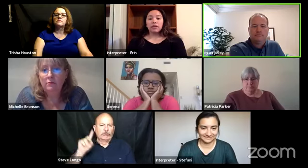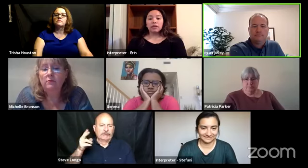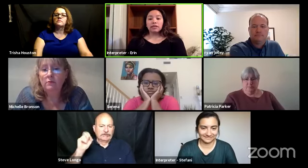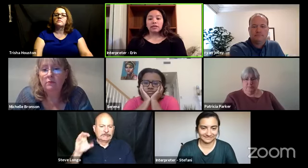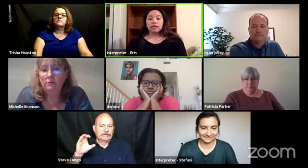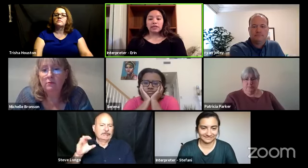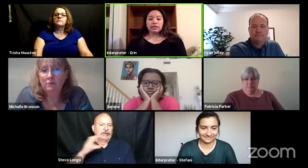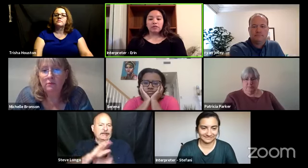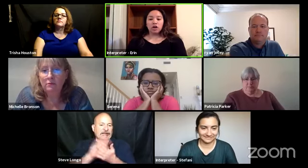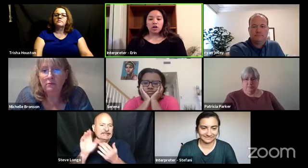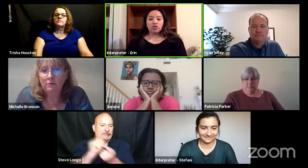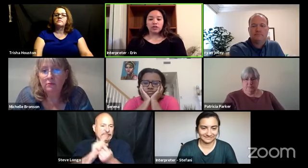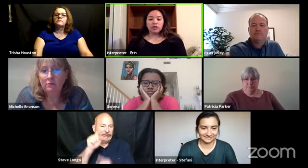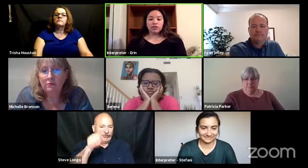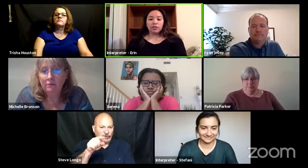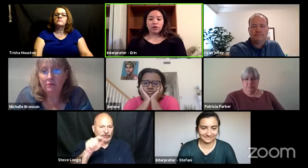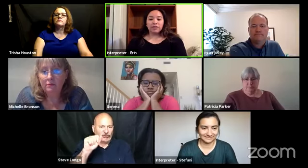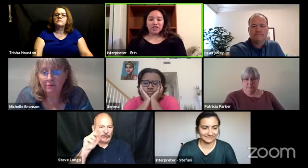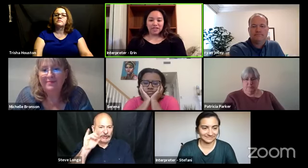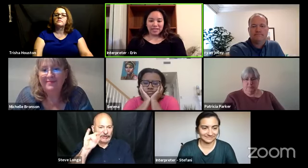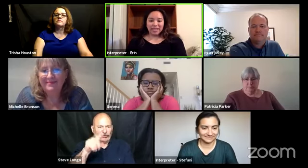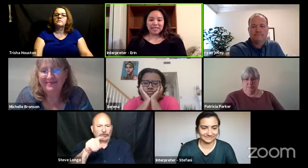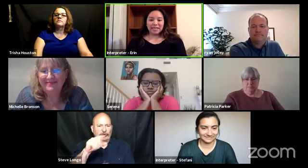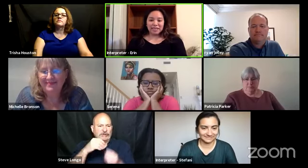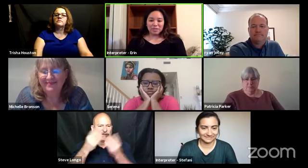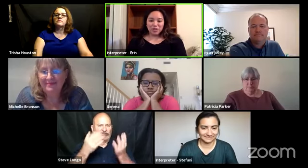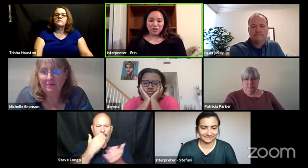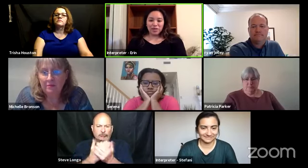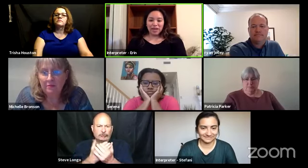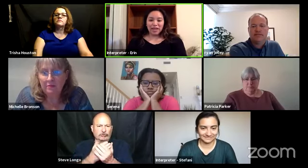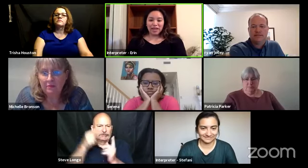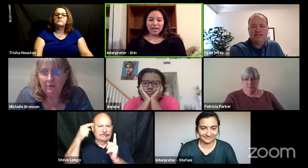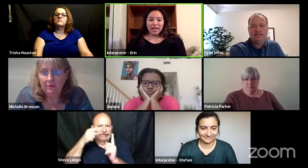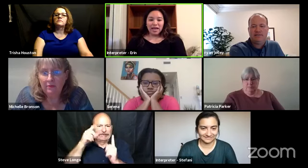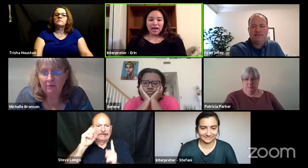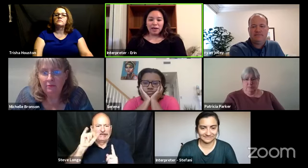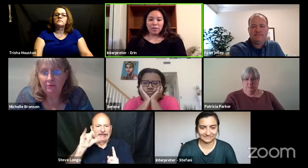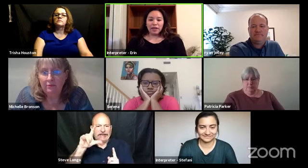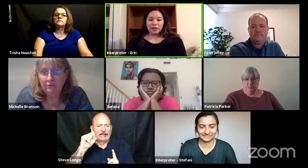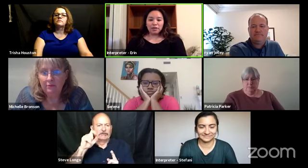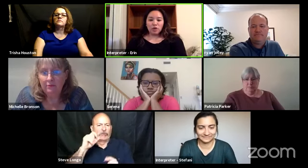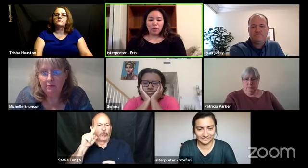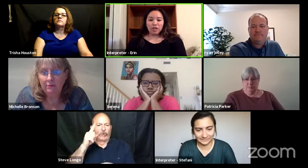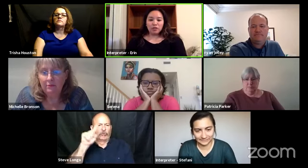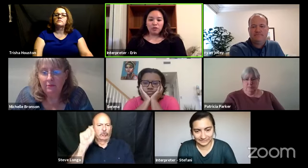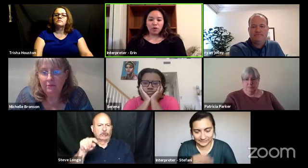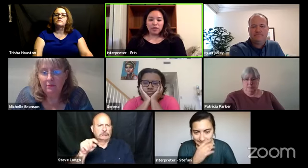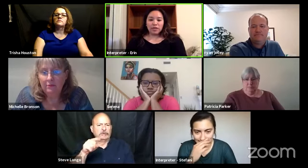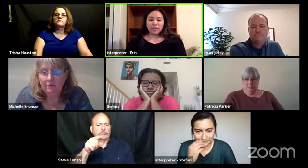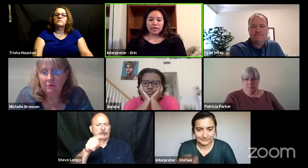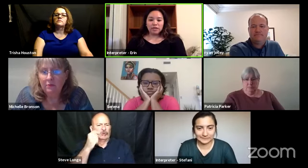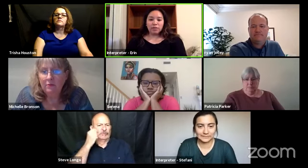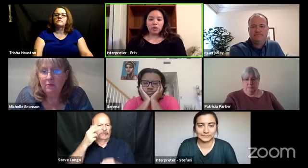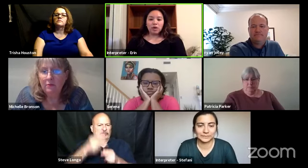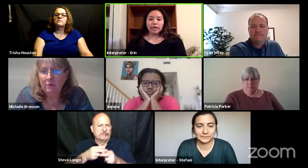This is Steve Longo, Treasurer for the Board of DHHSC. It's nice to meet you, Ryan. Thank you so much for the detailed report. I did